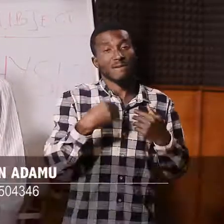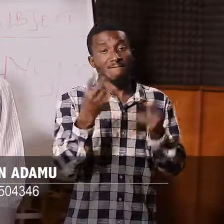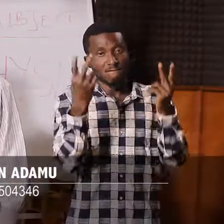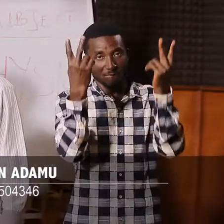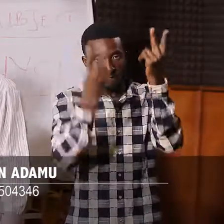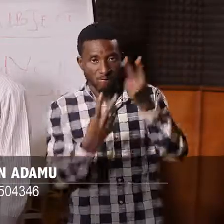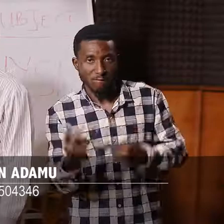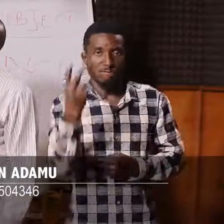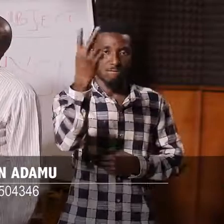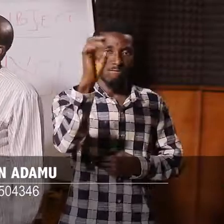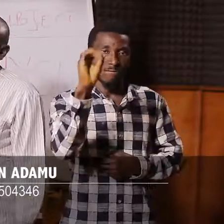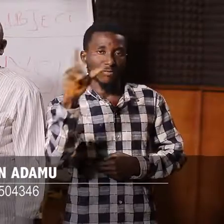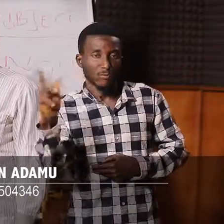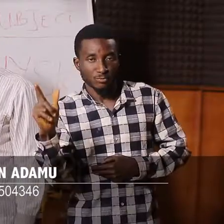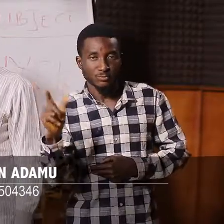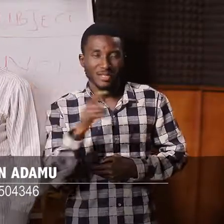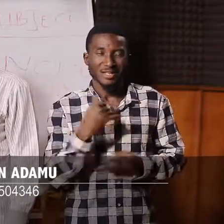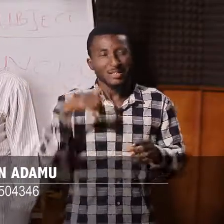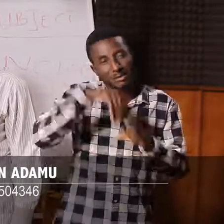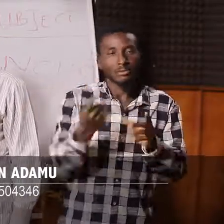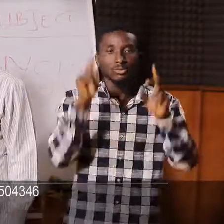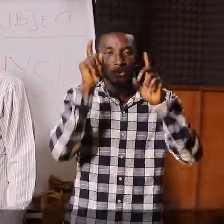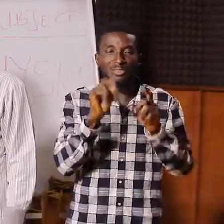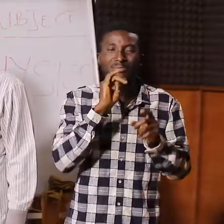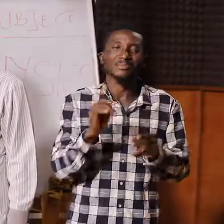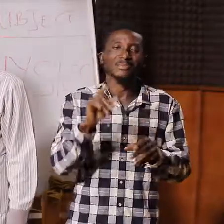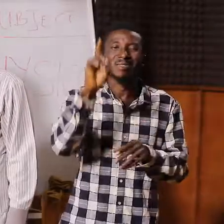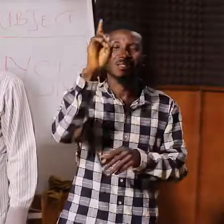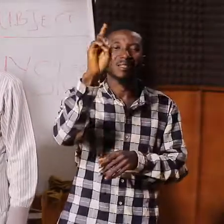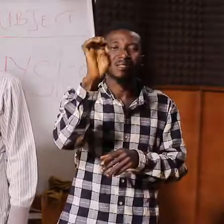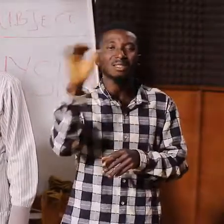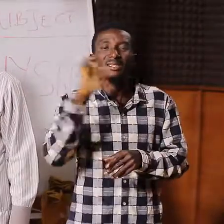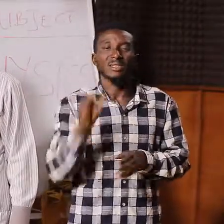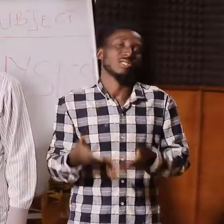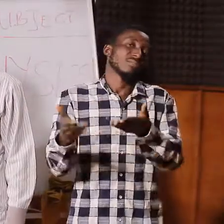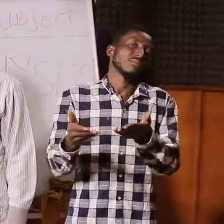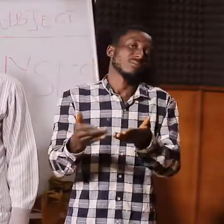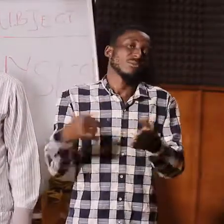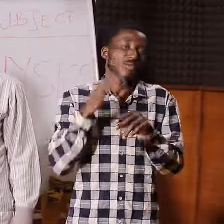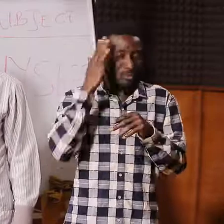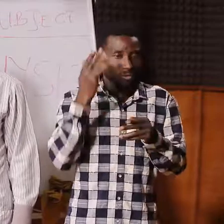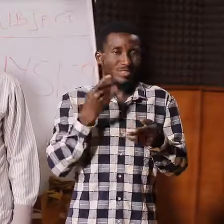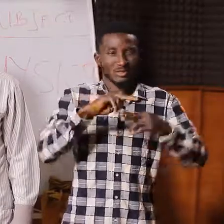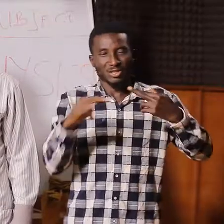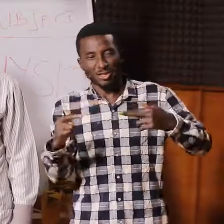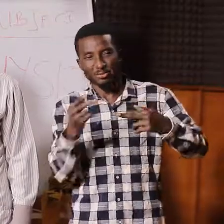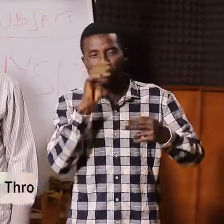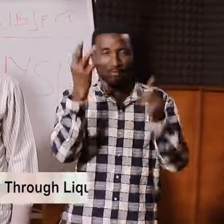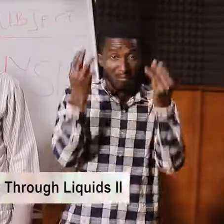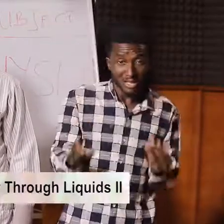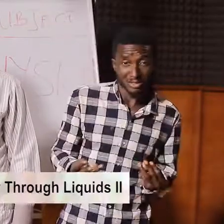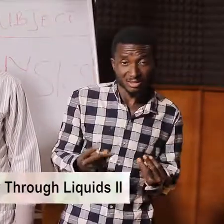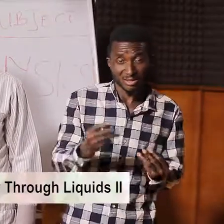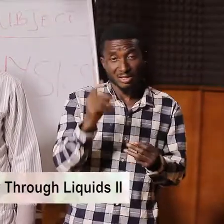volume. And in the question, density was given. So we know the relationship between